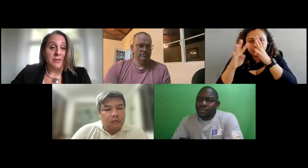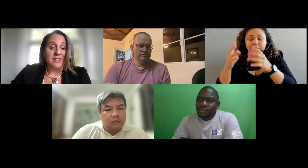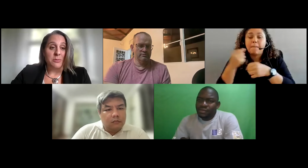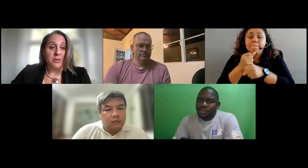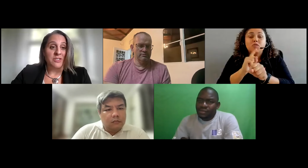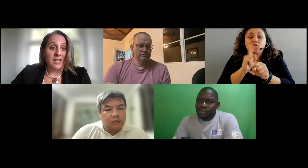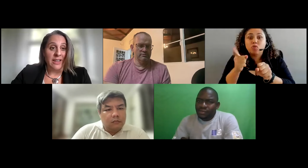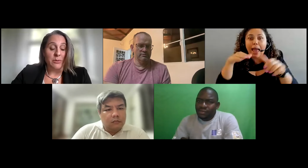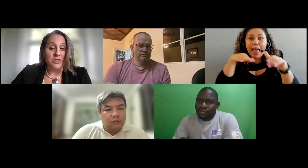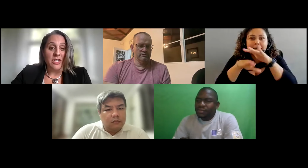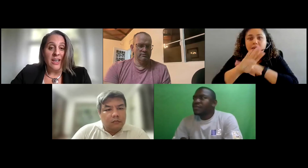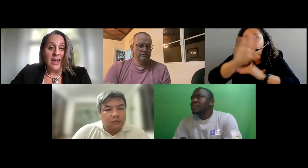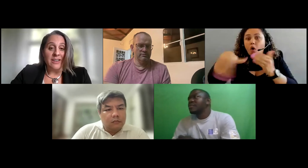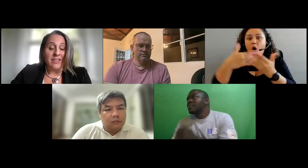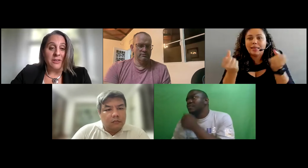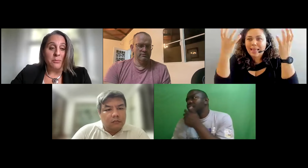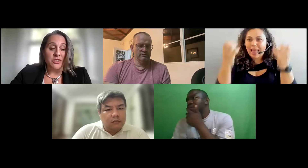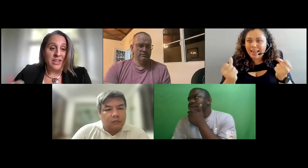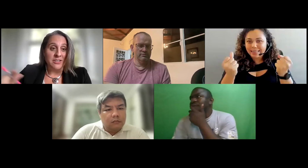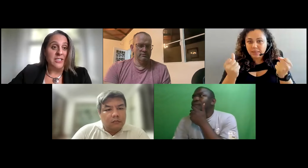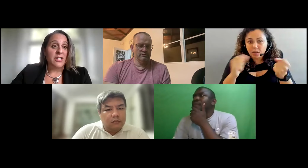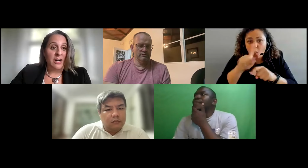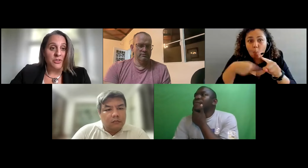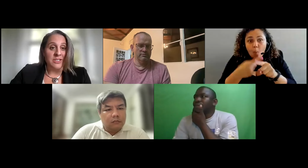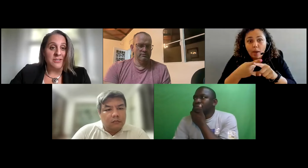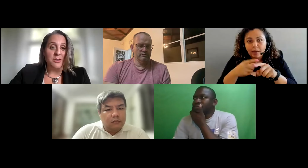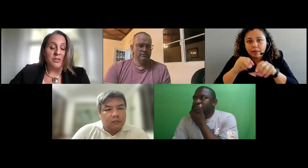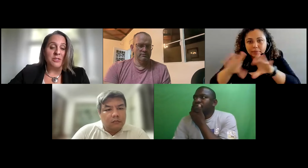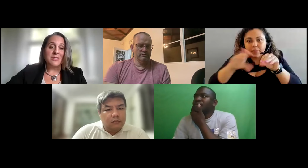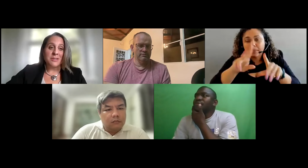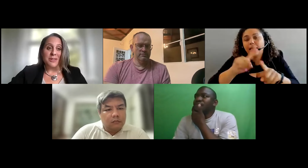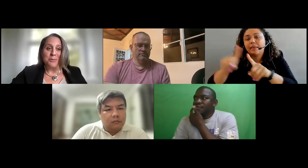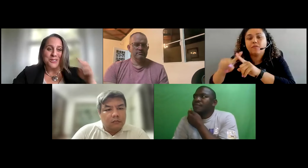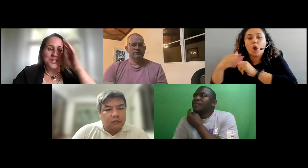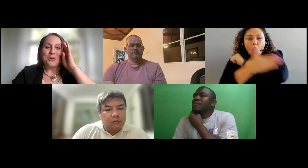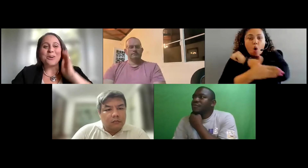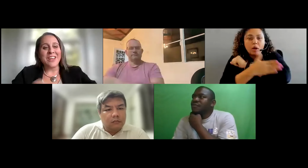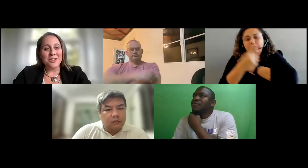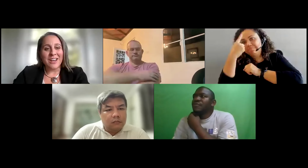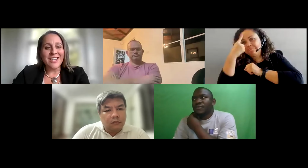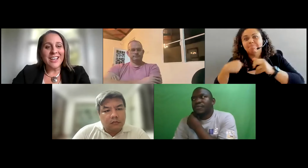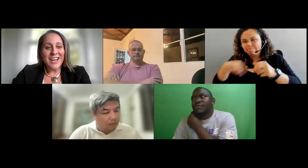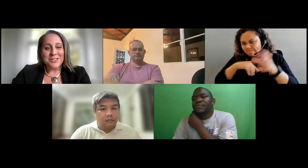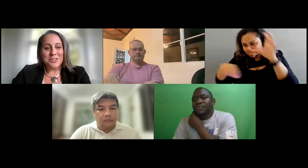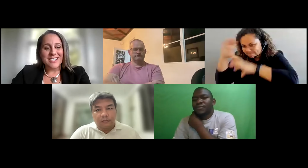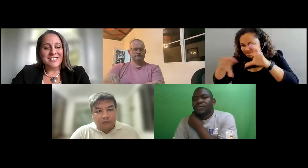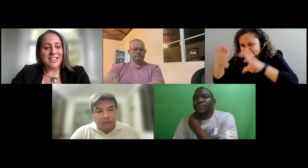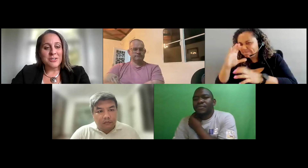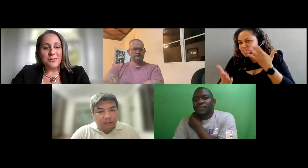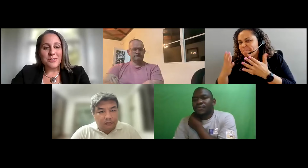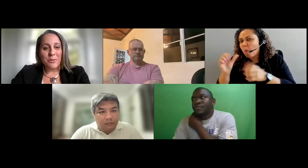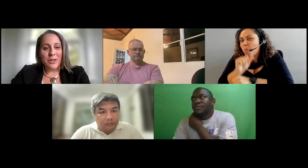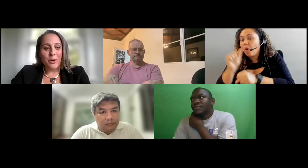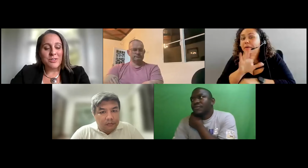is accessible for sign language, and then push that out to different countries. So there's been some exploratory work on that already. So I just say